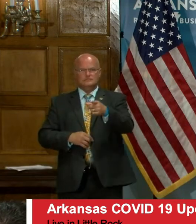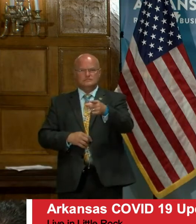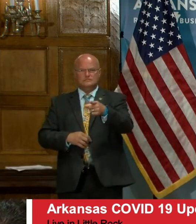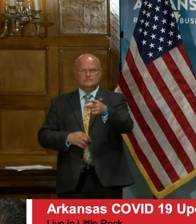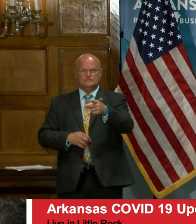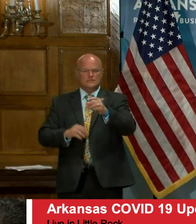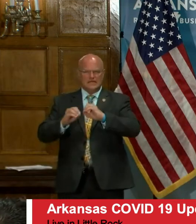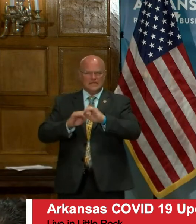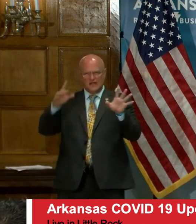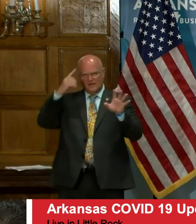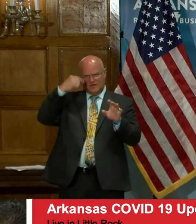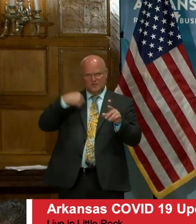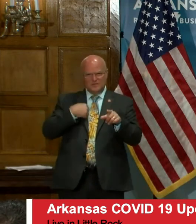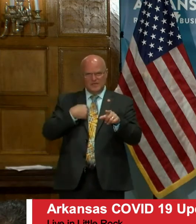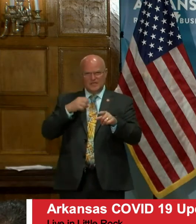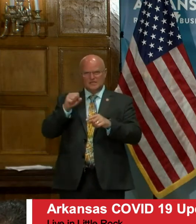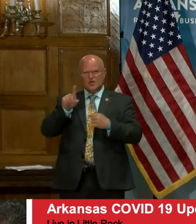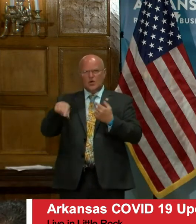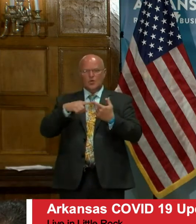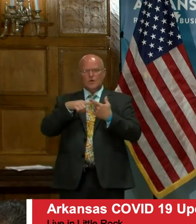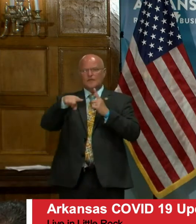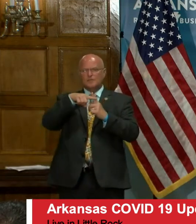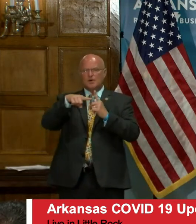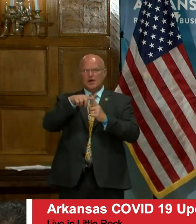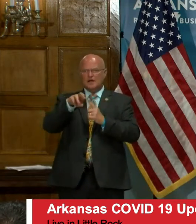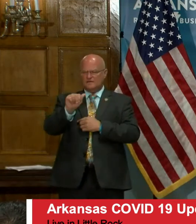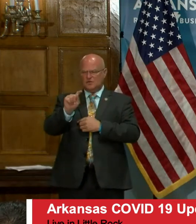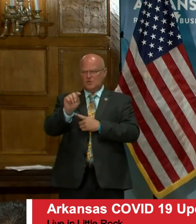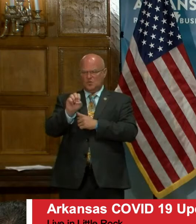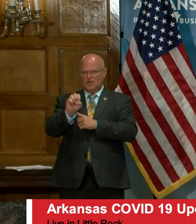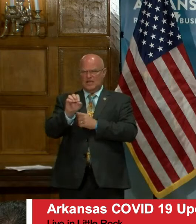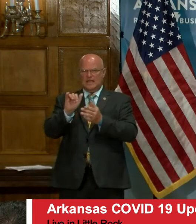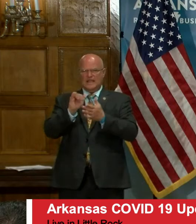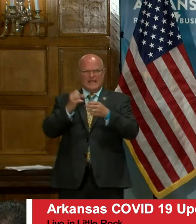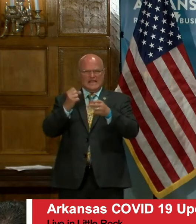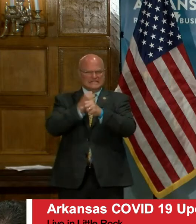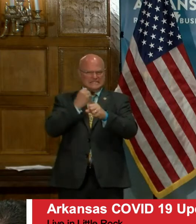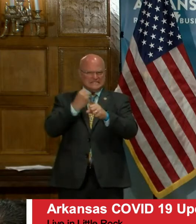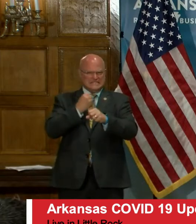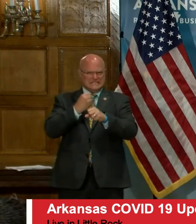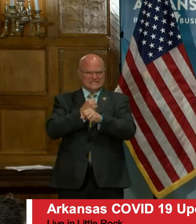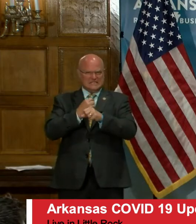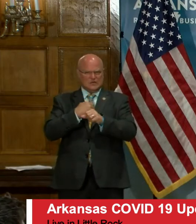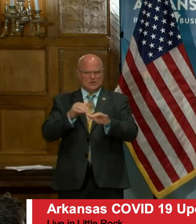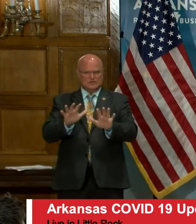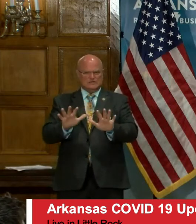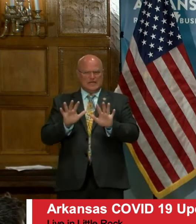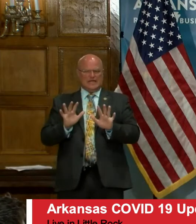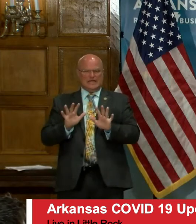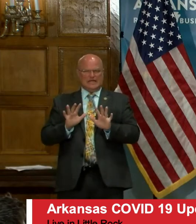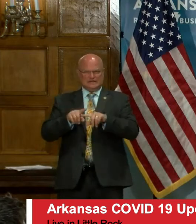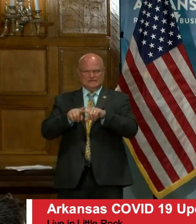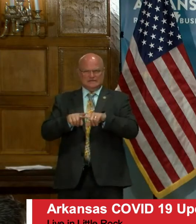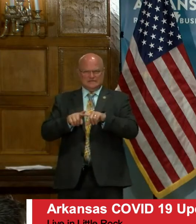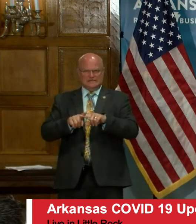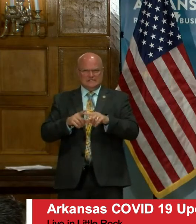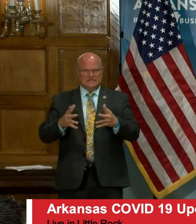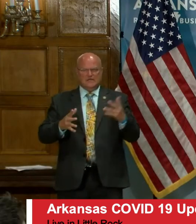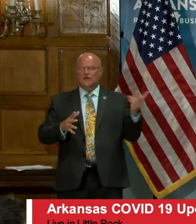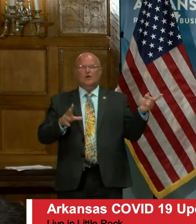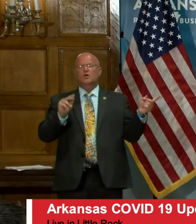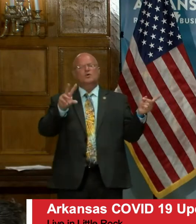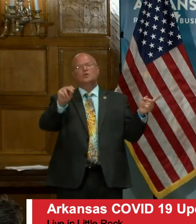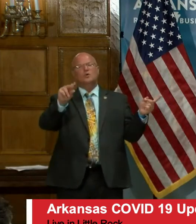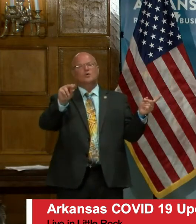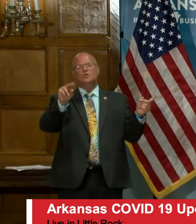Just kind of clarify this for me. So with positivity rate, is that sort of a statistic we're kind of backing off, relying on when it comes to things? Oh,